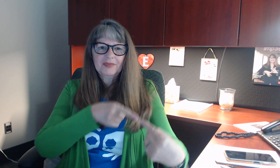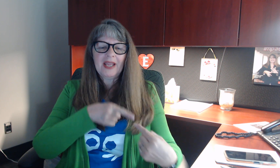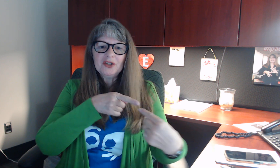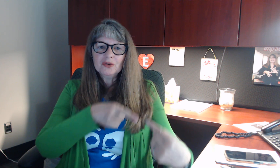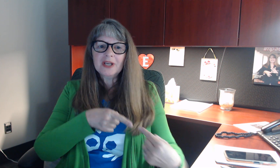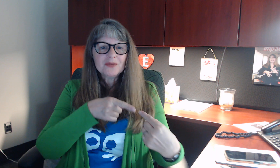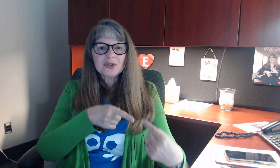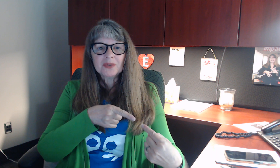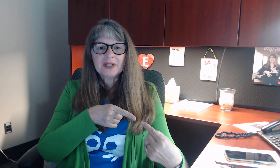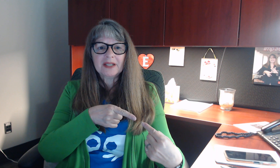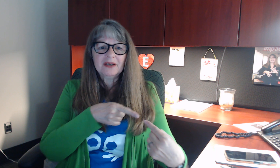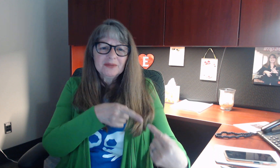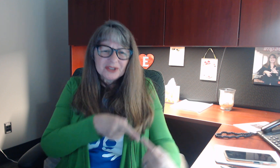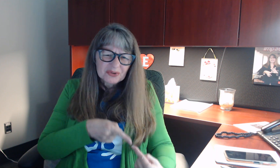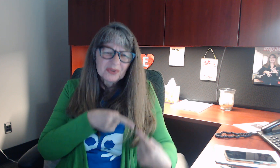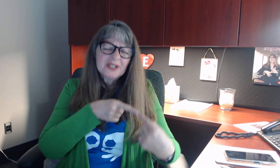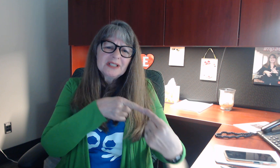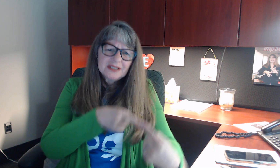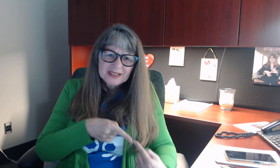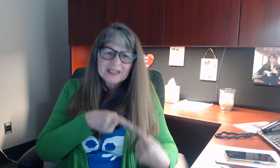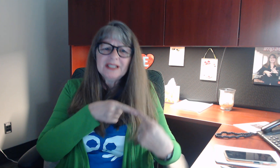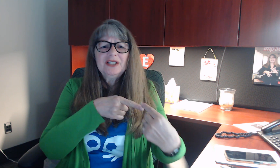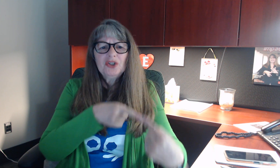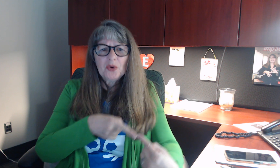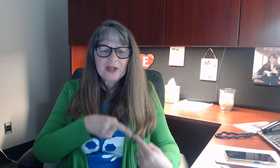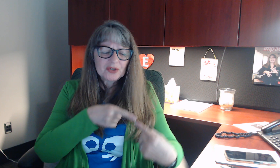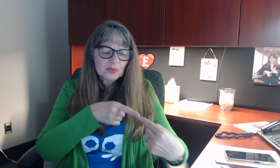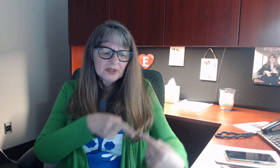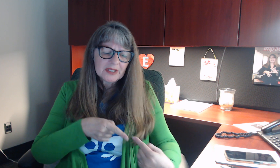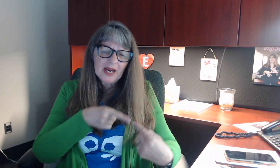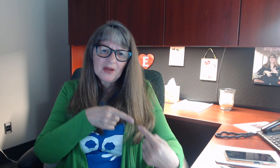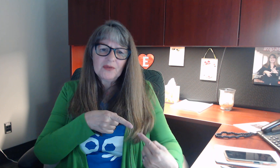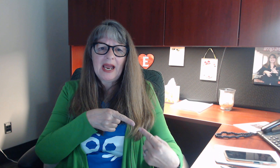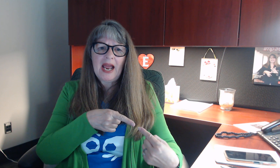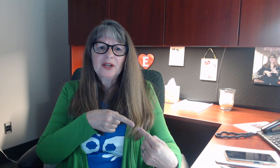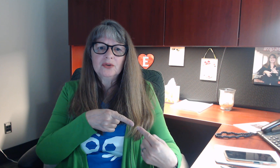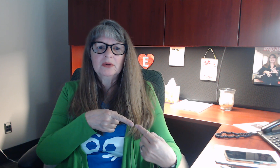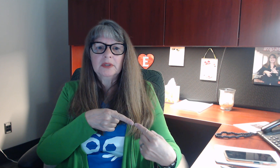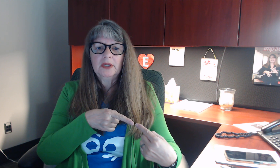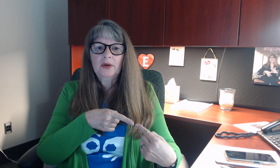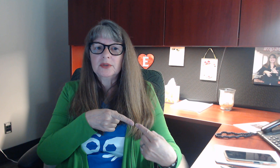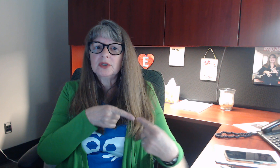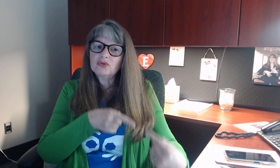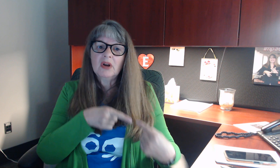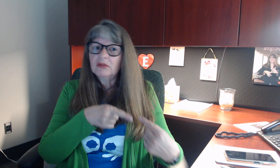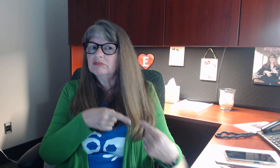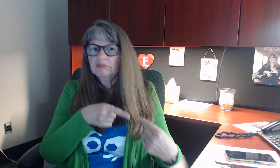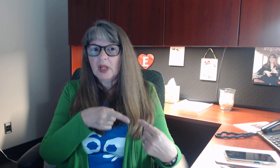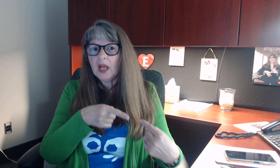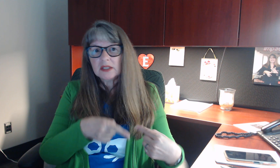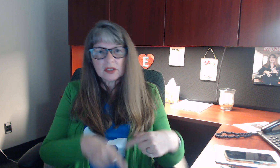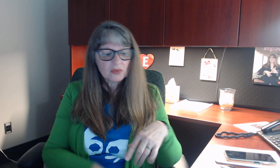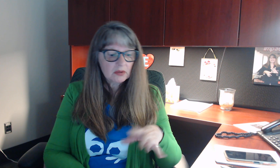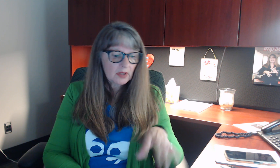And you can even do it like, I'm struggling. You know, it's really kind of how you do it. You know, it's a struggle. Yeah, it's a struggle. Life's a